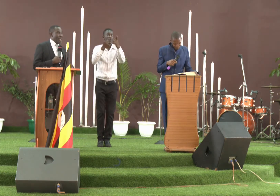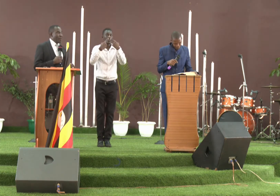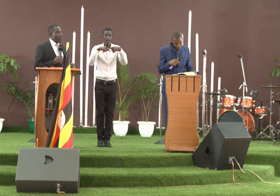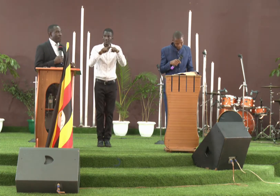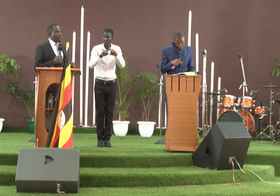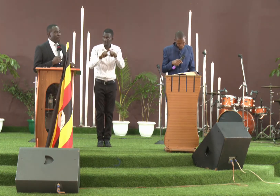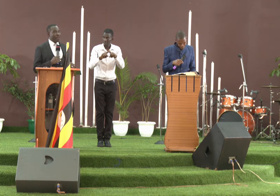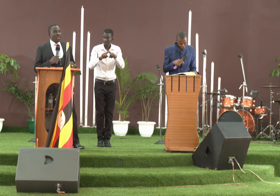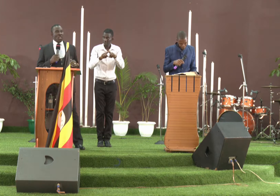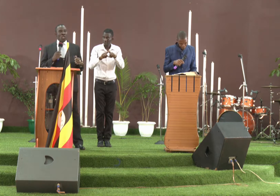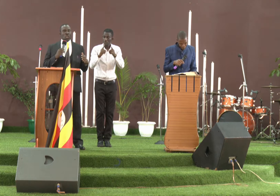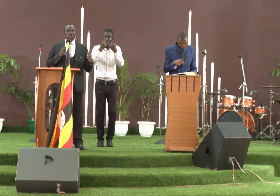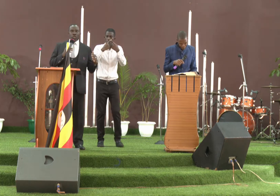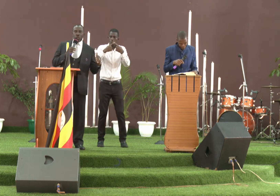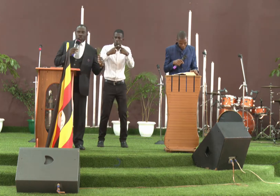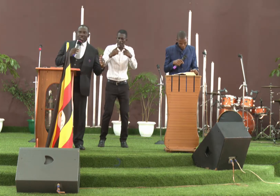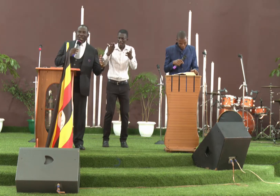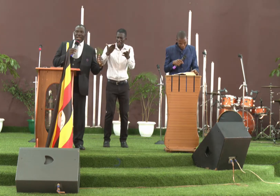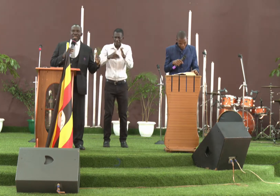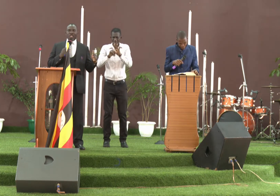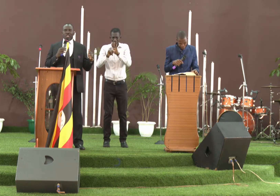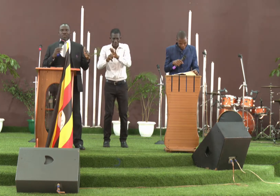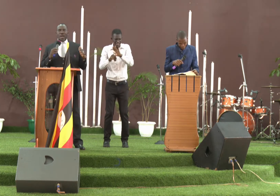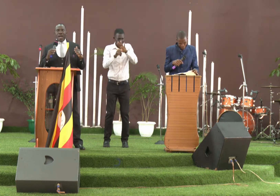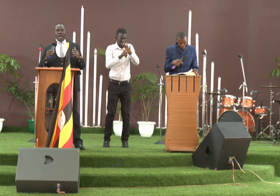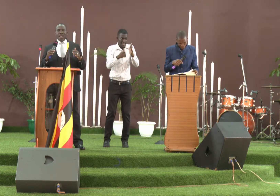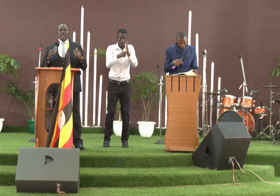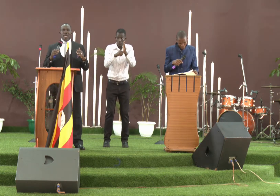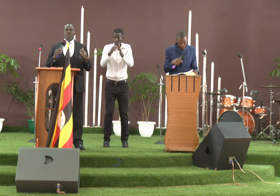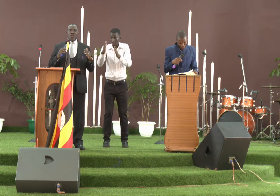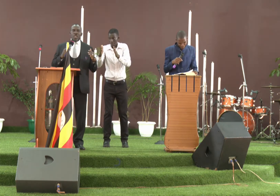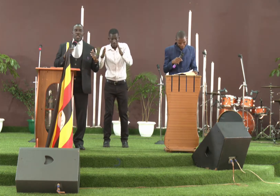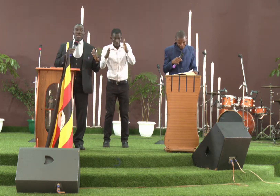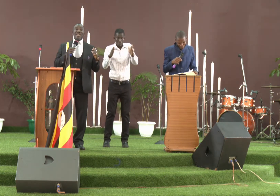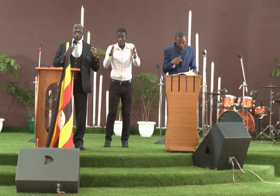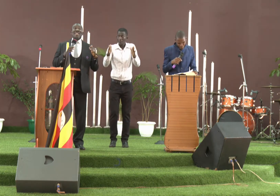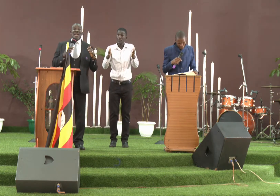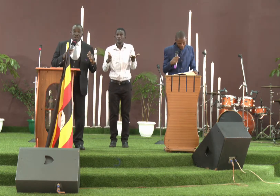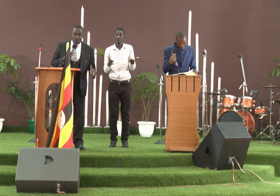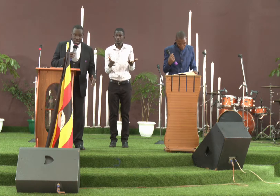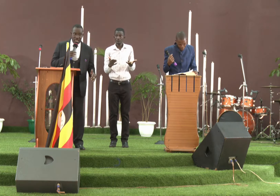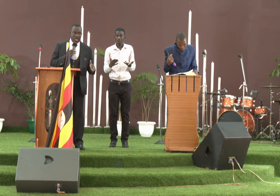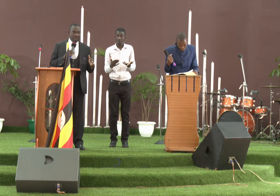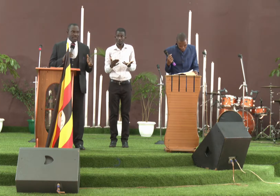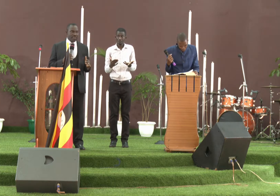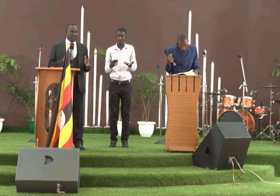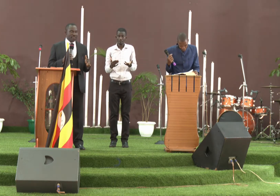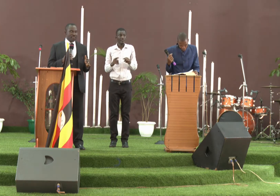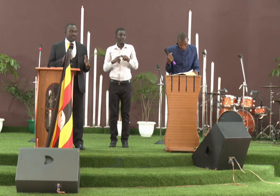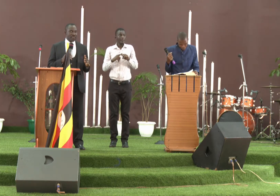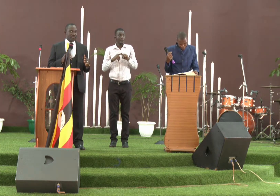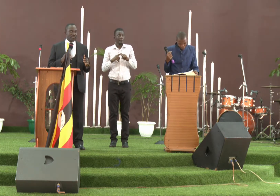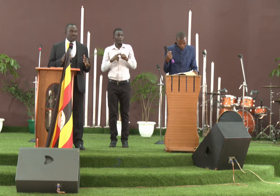Aha. Tutaizibwa eruyi neruyi. Tutaizibwa eruyi neruyi.